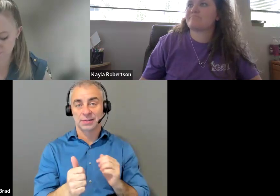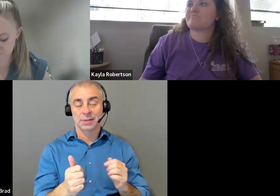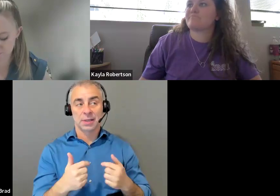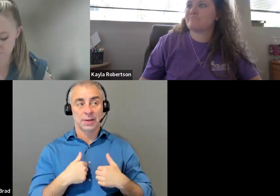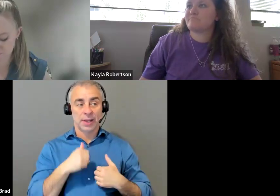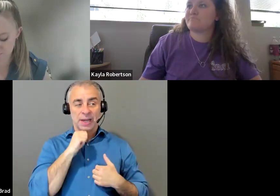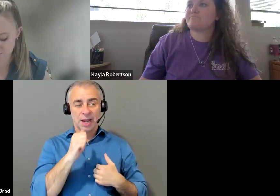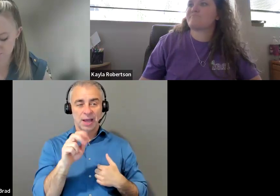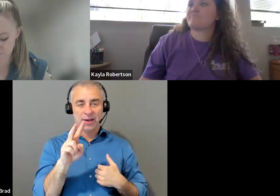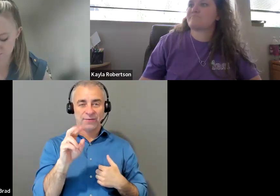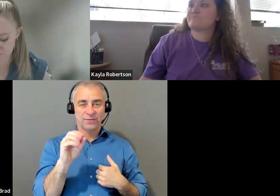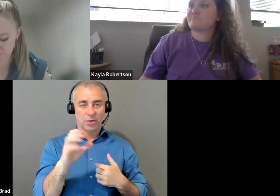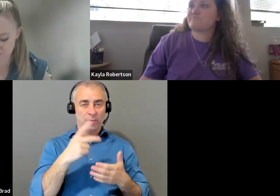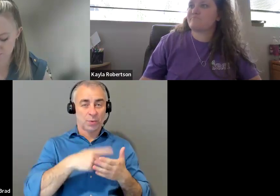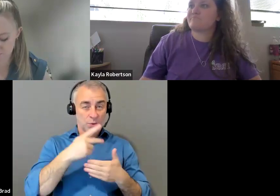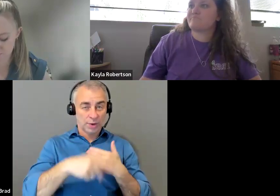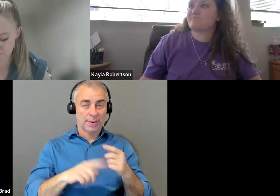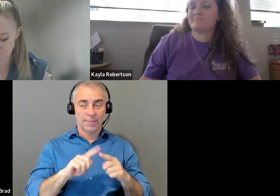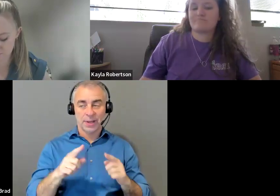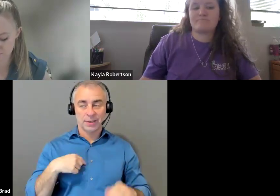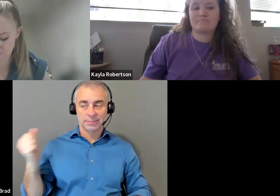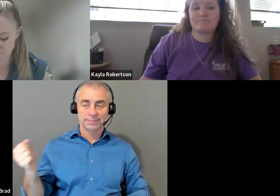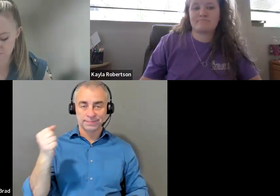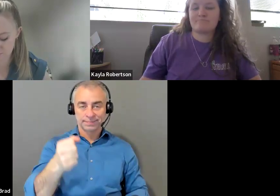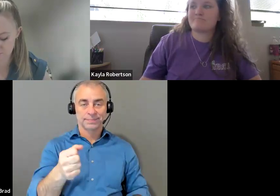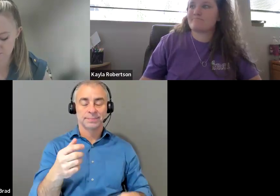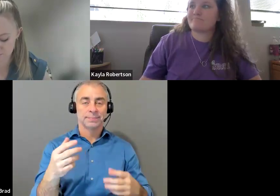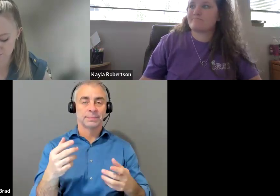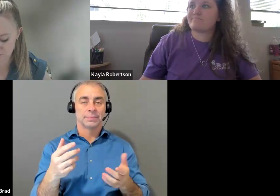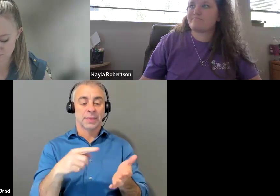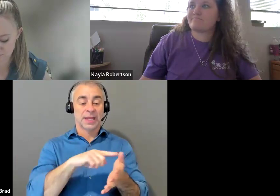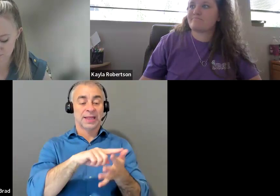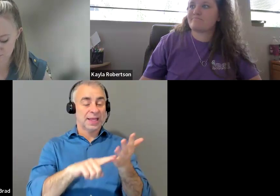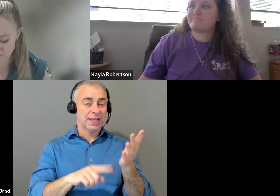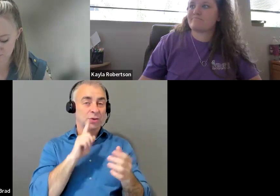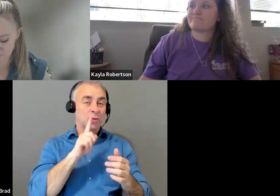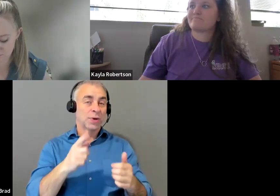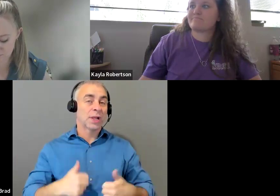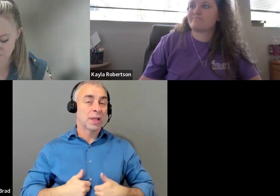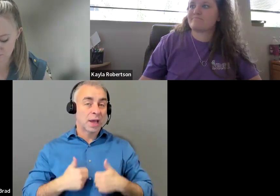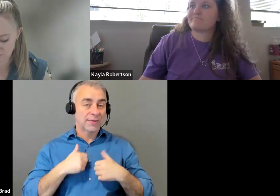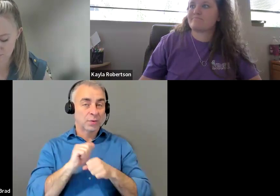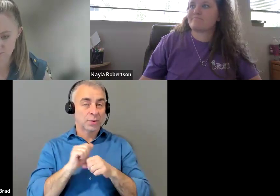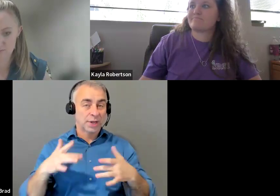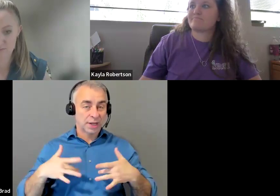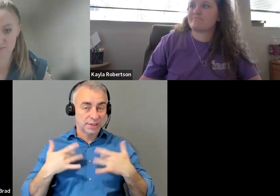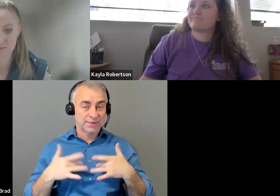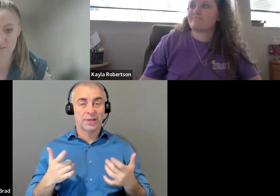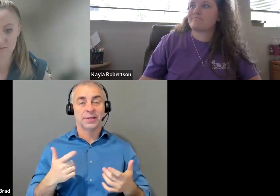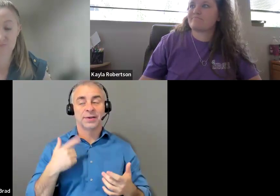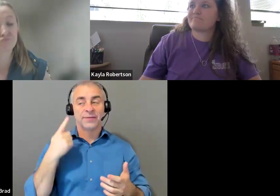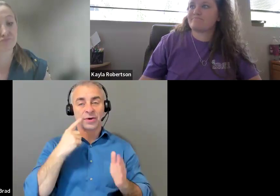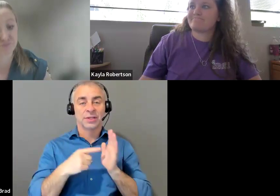program, but more so like here's some actual real life work activities you might be doing. So I might bring envelopes to kind of have them stuff